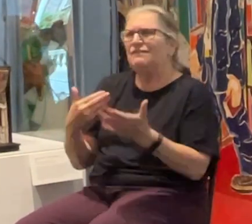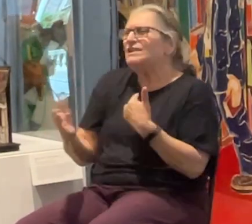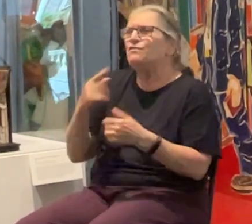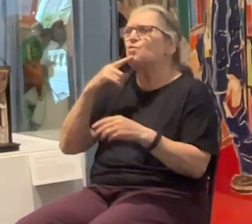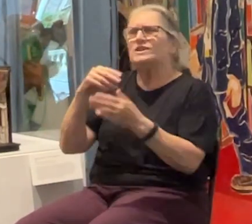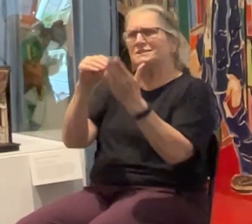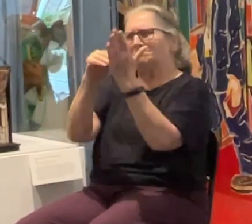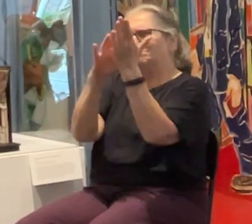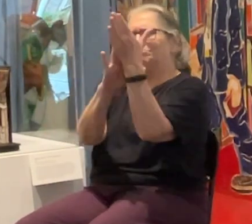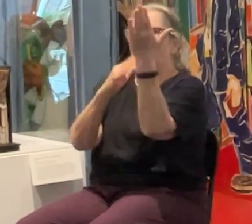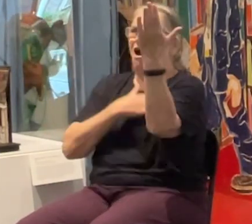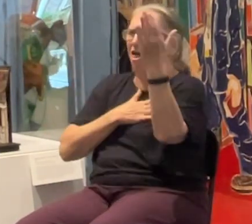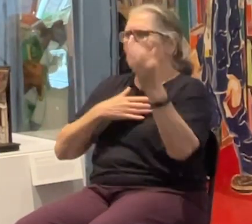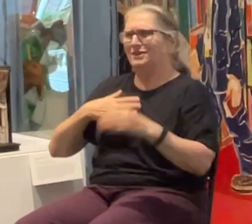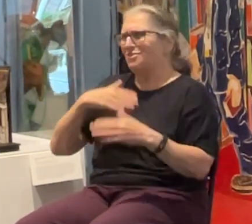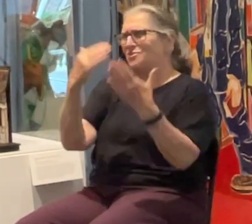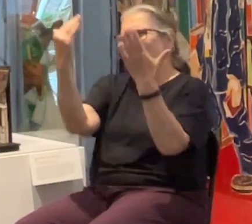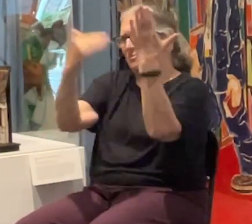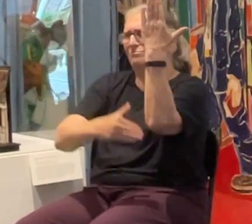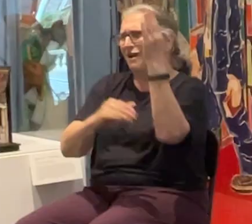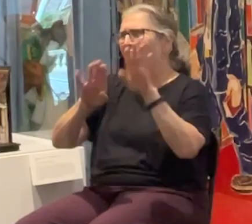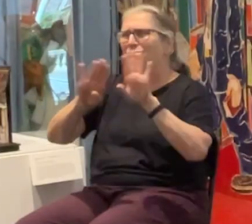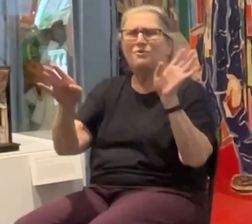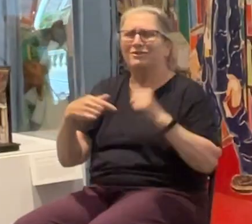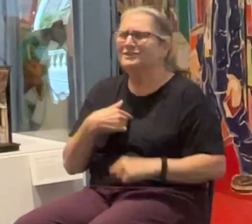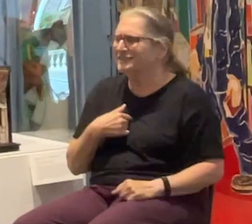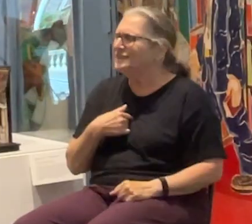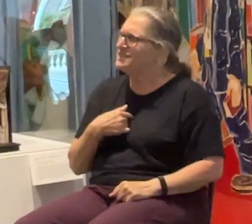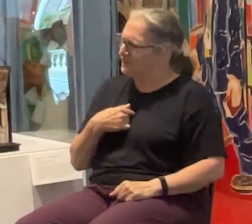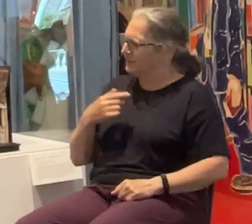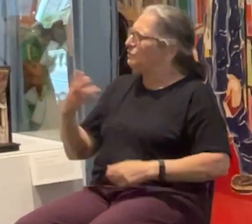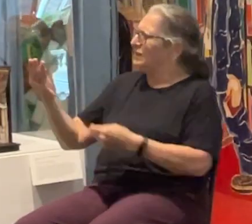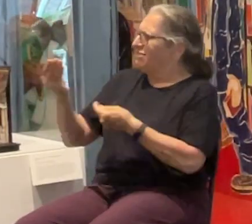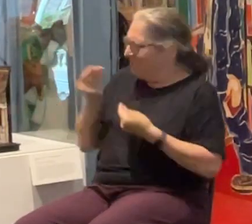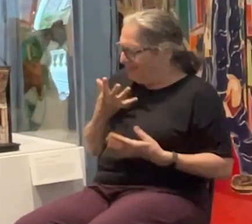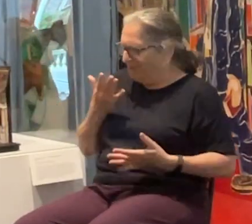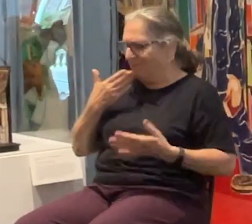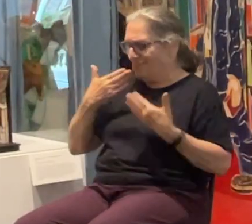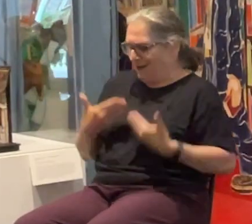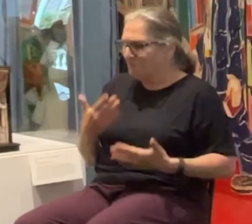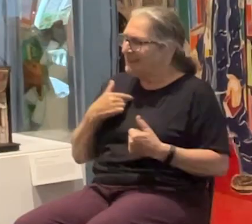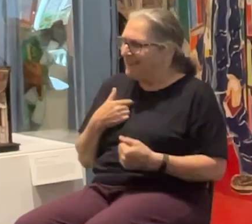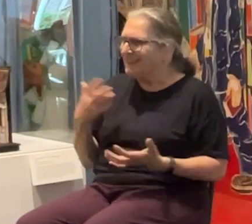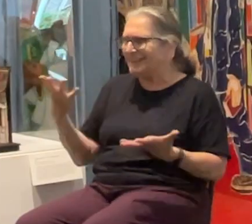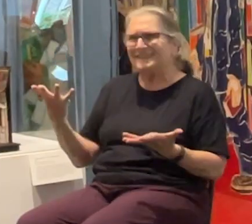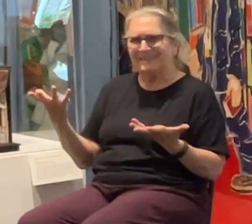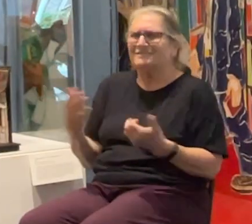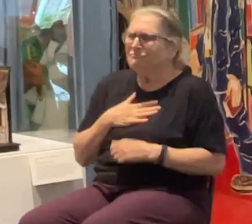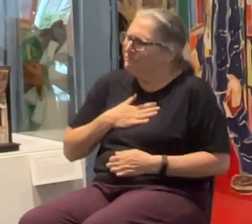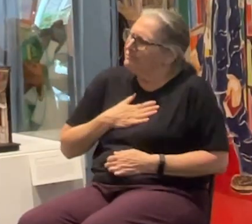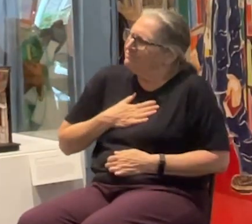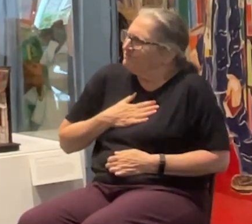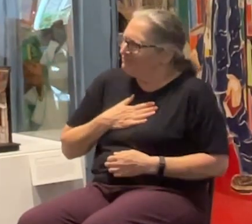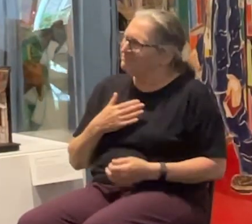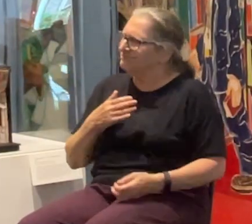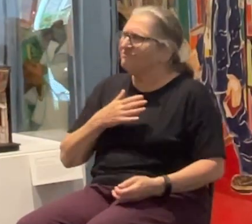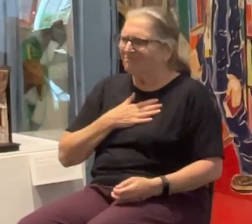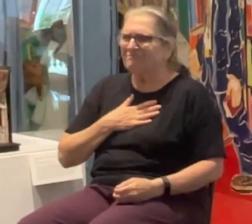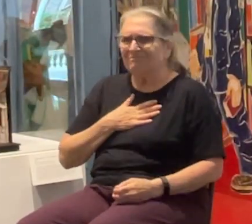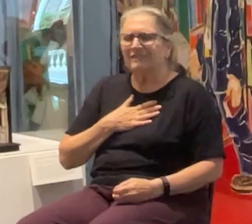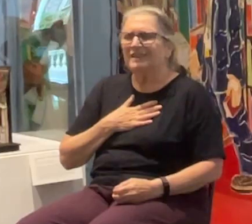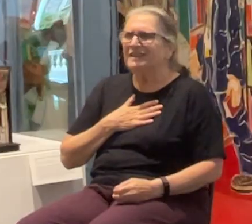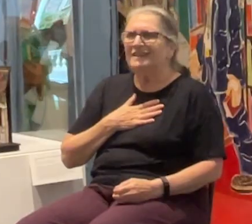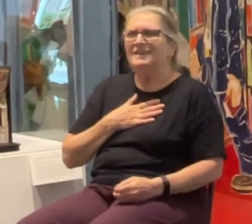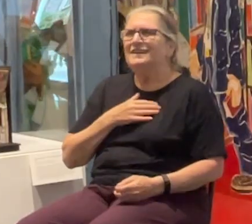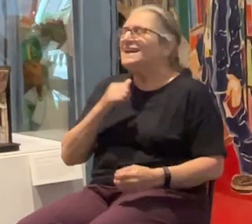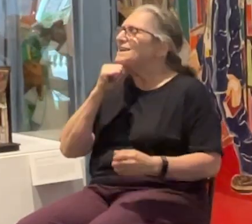it was incredibly fun and satisfying to bring, you know, it's not an equality